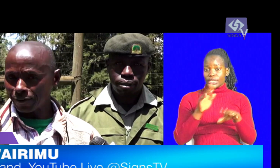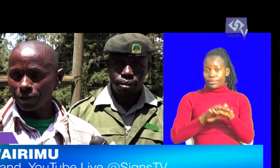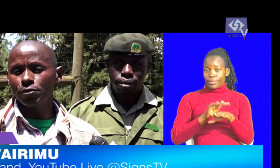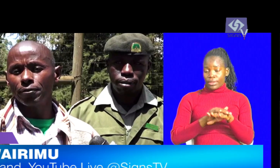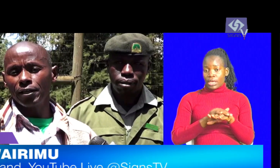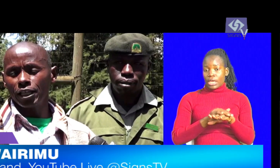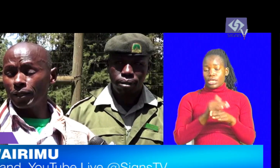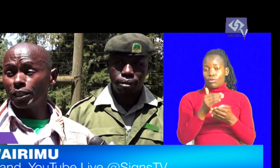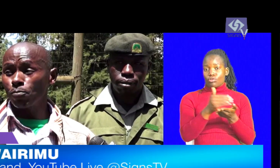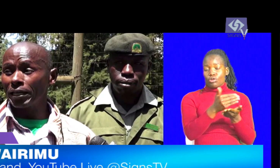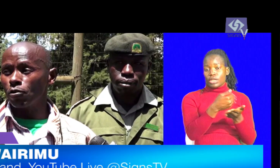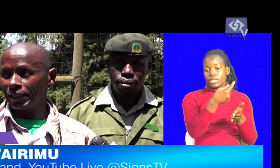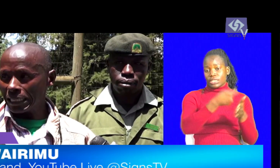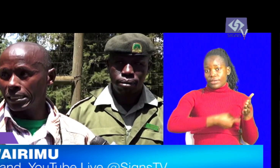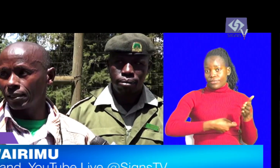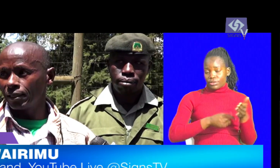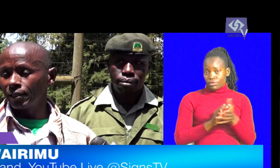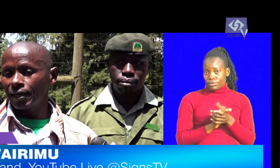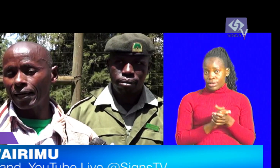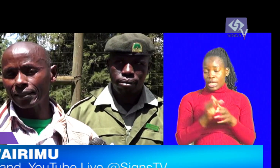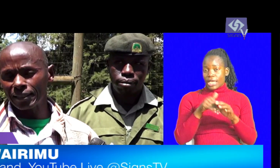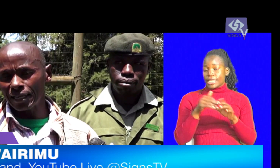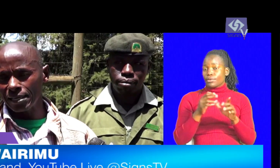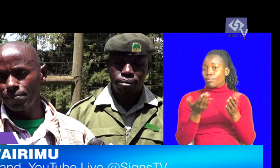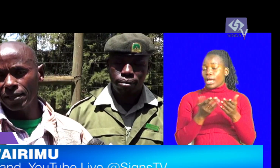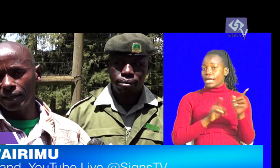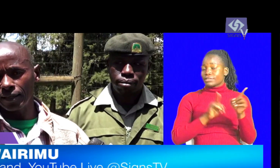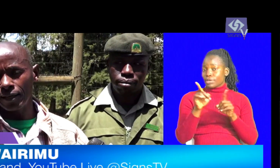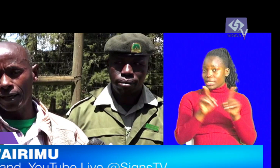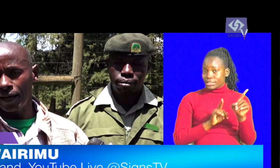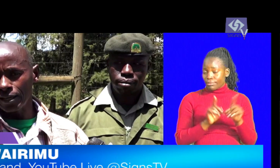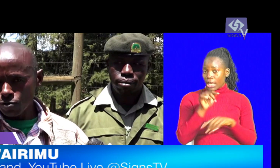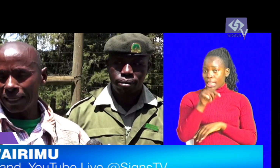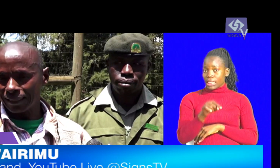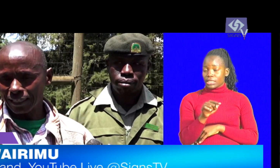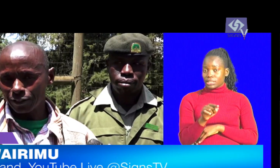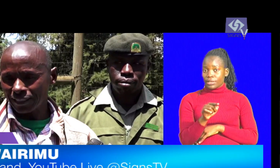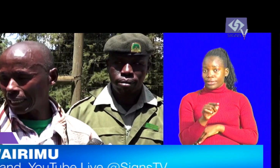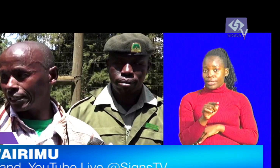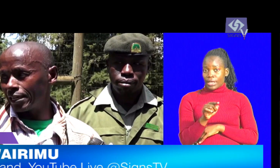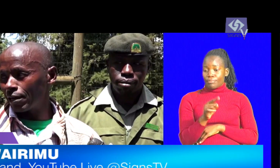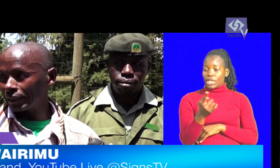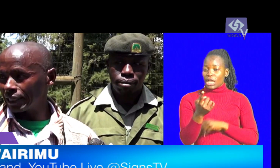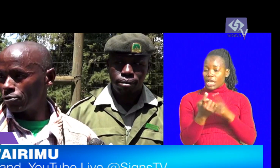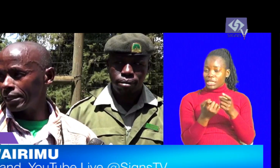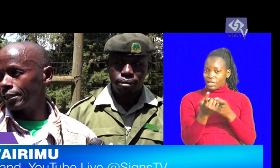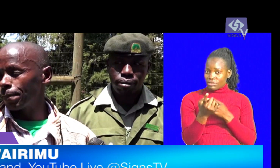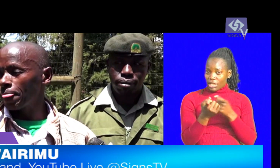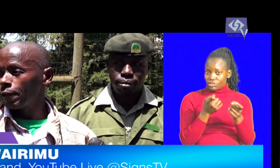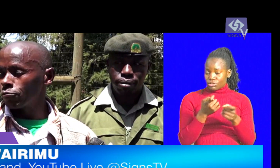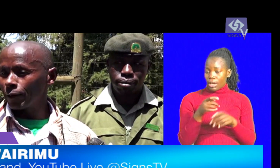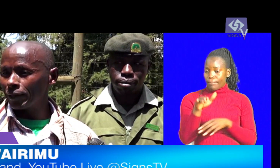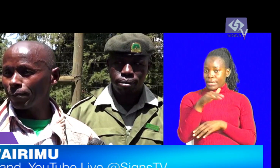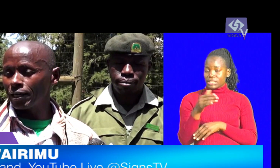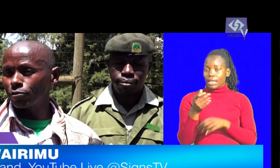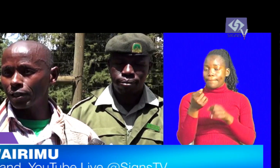revenue, especially upande wa utalii. Na sana sana hii being the ikiwa attraction site ya watalii wengi, tungependa pia tusaidiwe